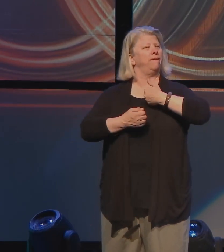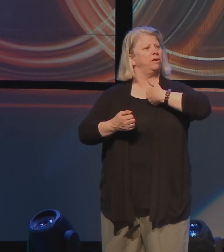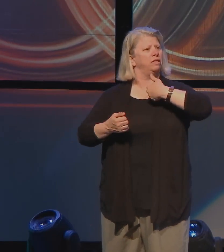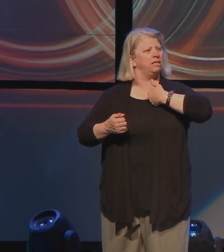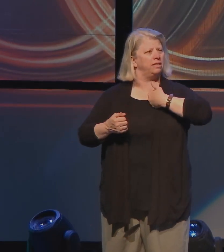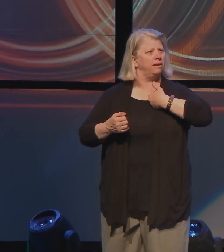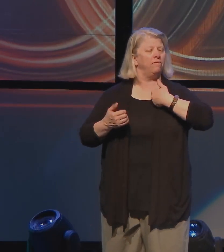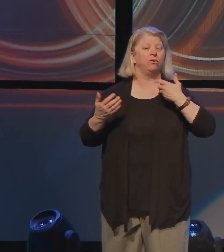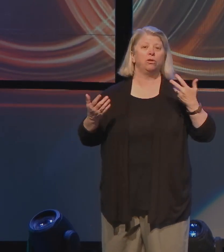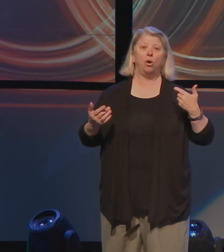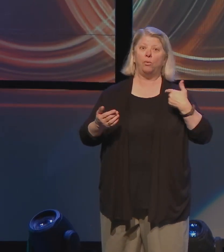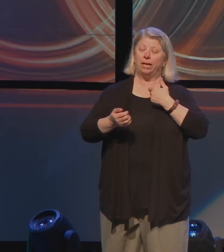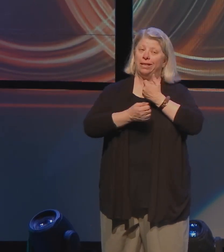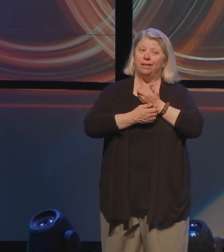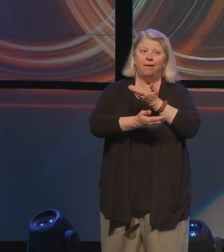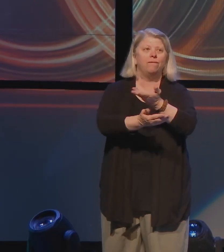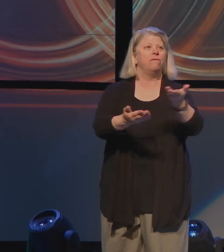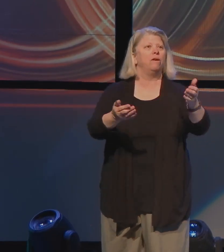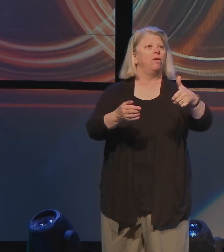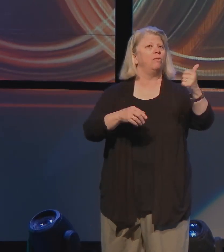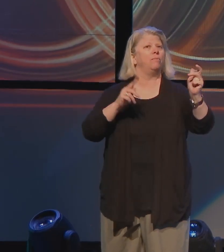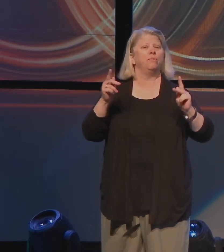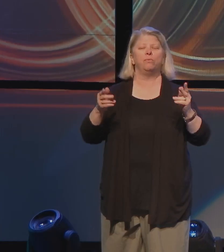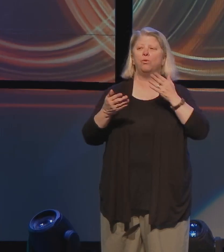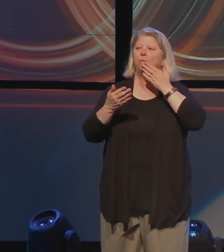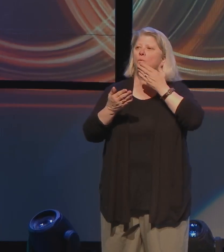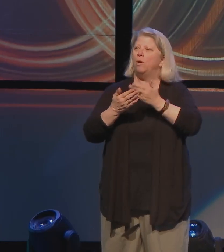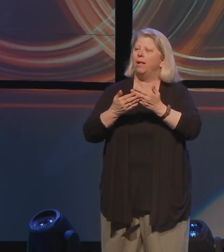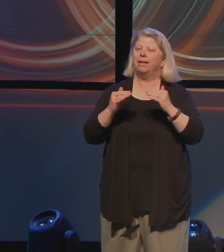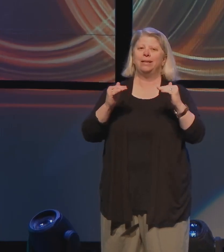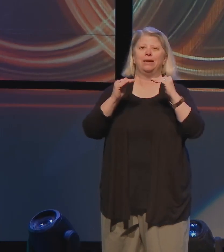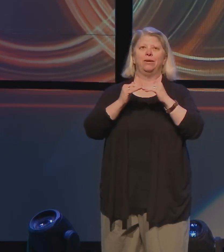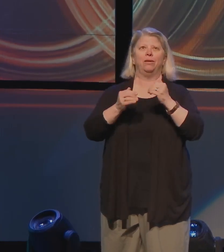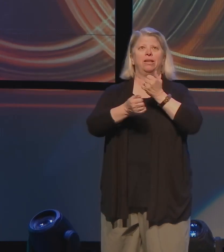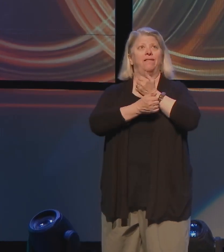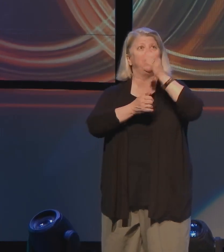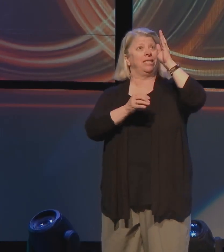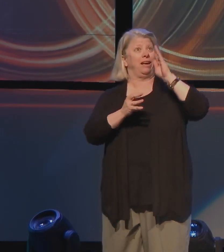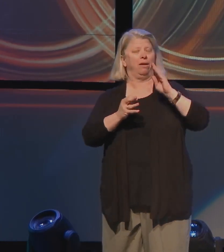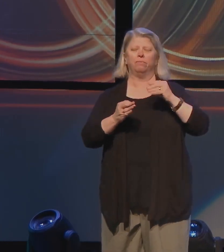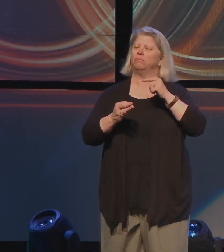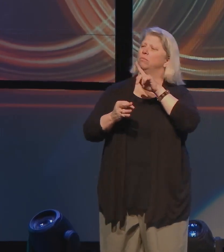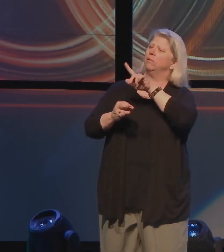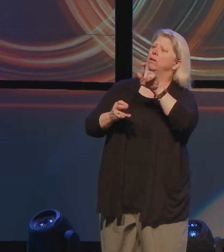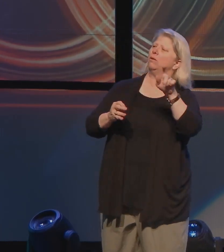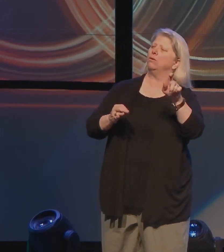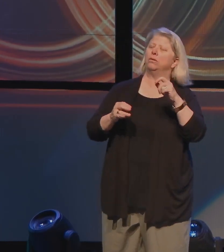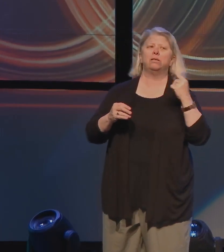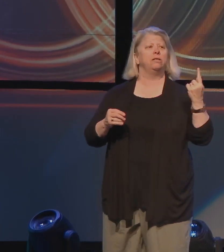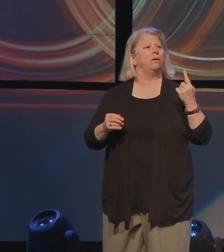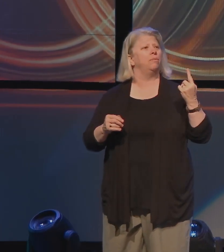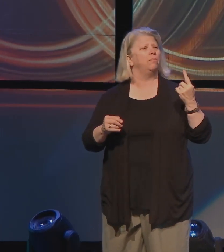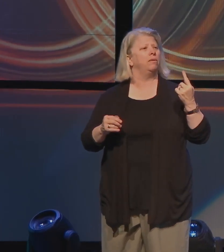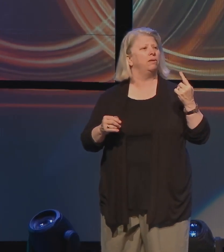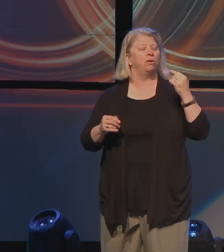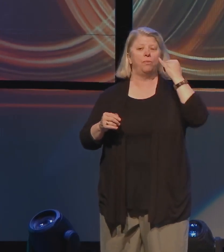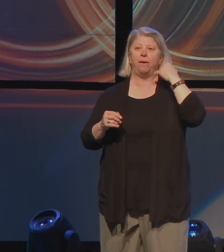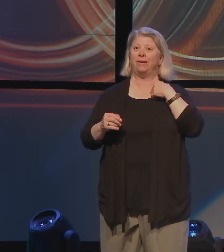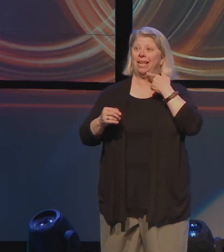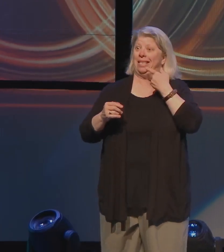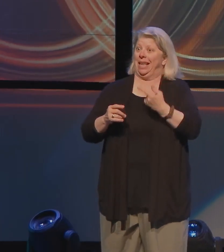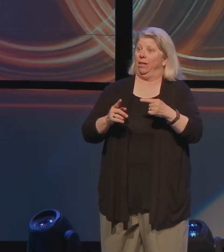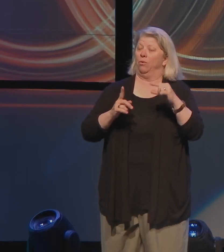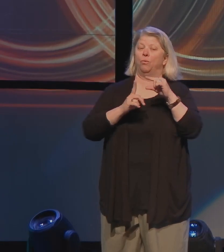ourselves so that we might love others well? And we equate that with loving God. Now, let me ask you this question. If I say